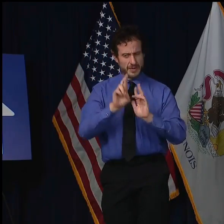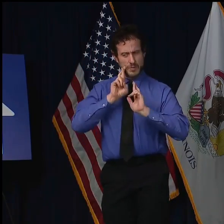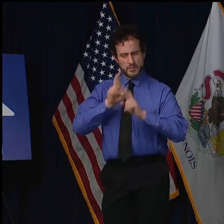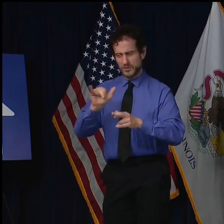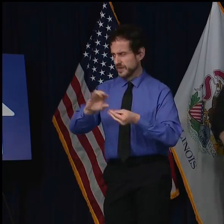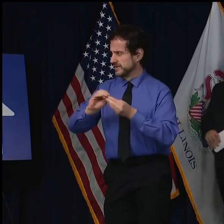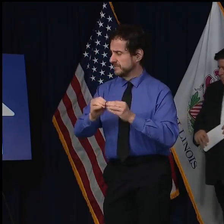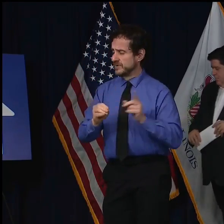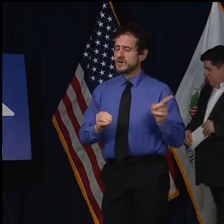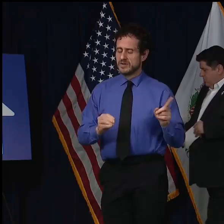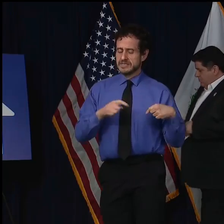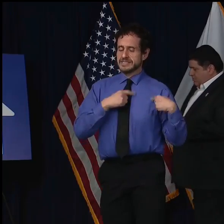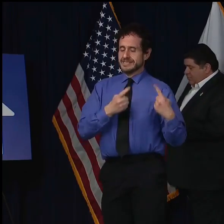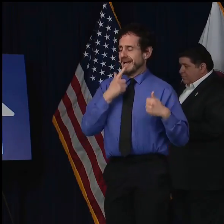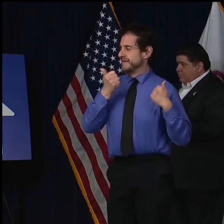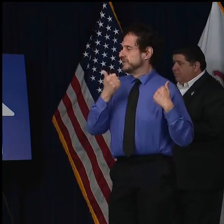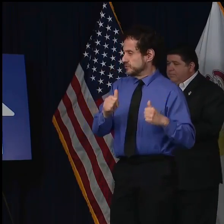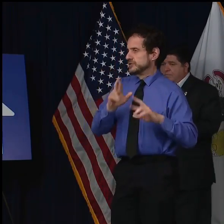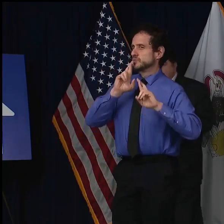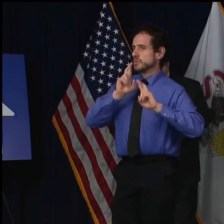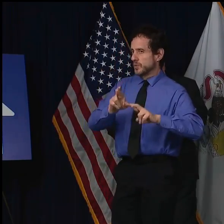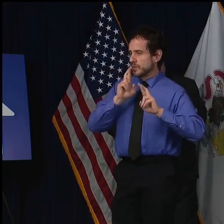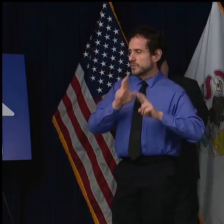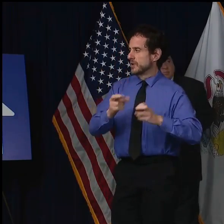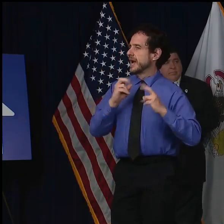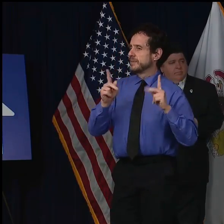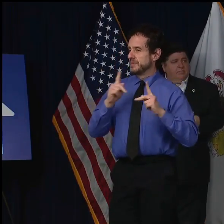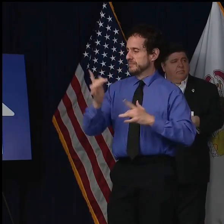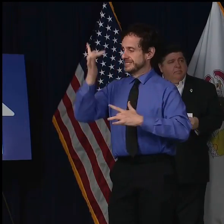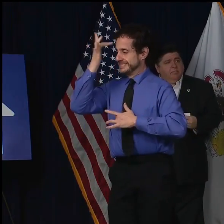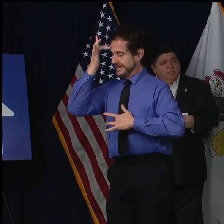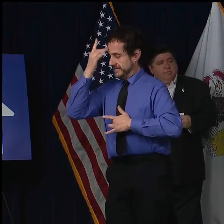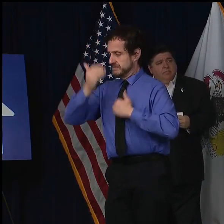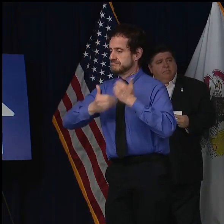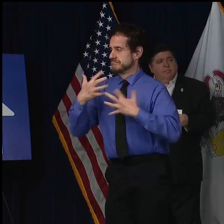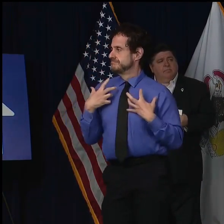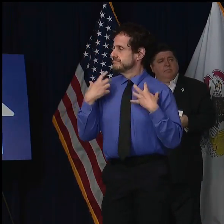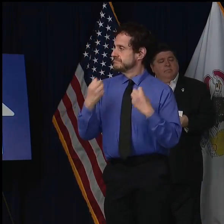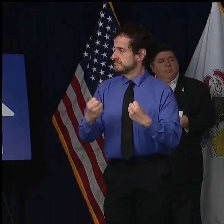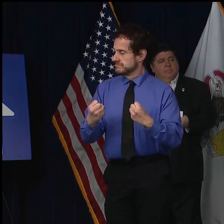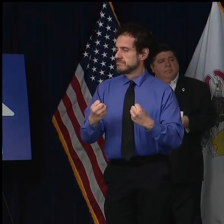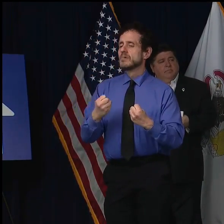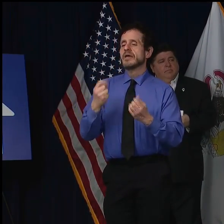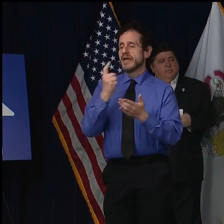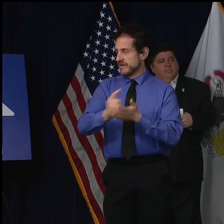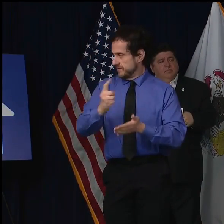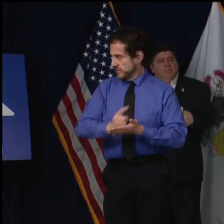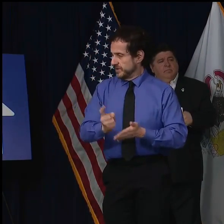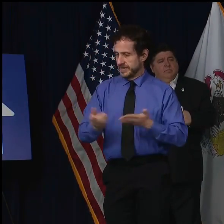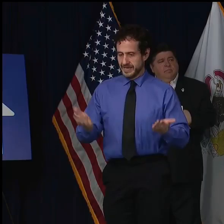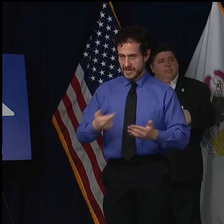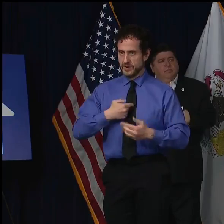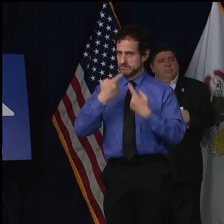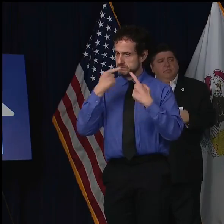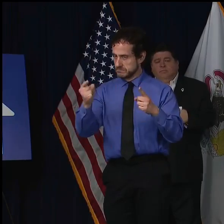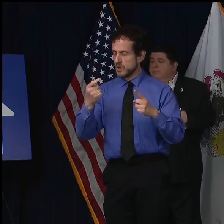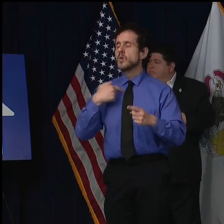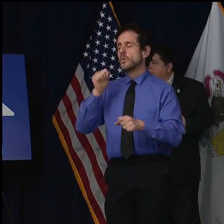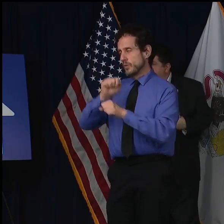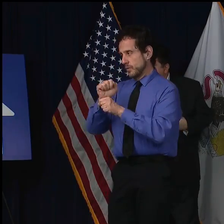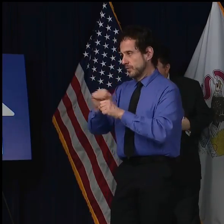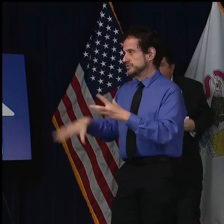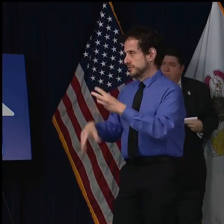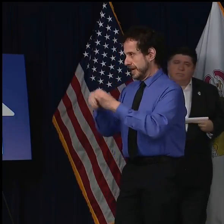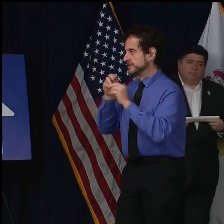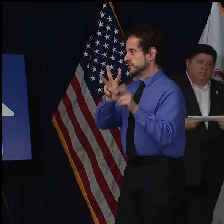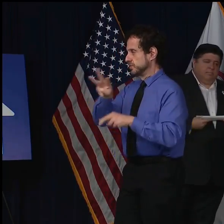So I have been trying to do that on a regular basis once weekly here from the podium, and we will work to get that on the website. That's